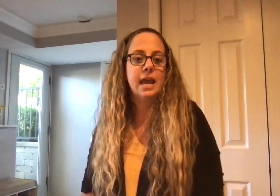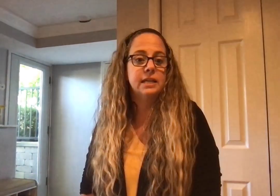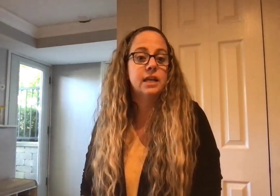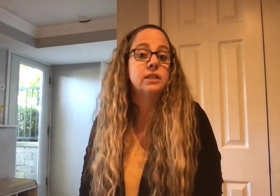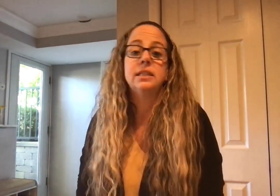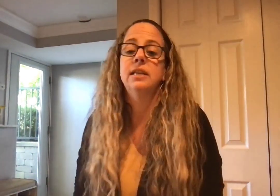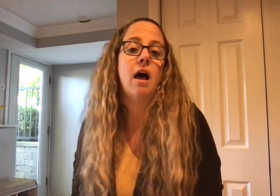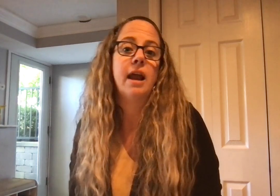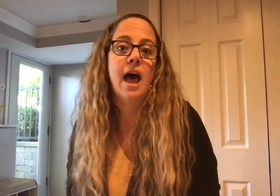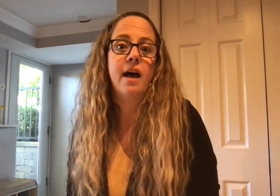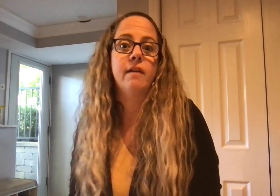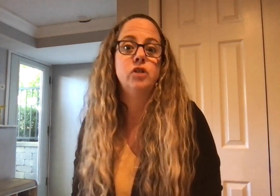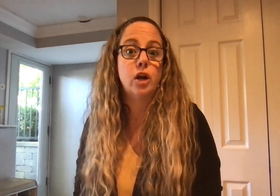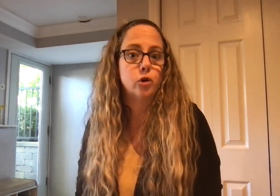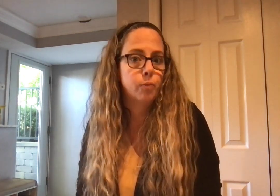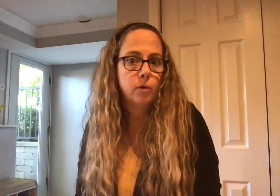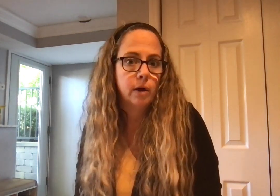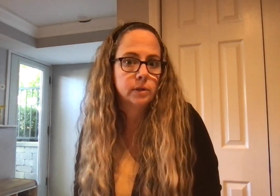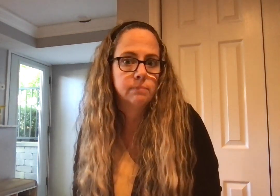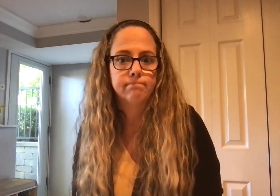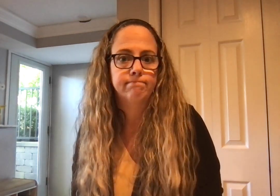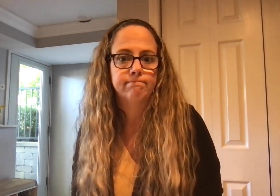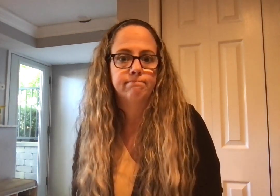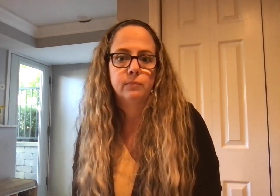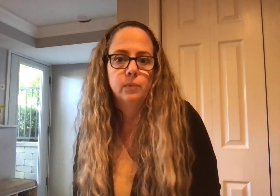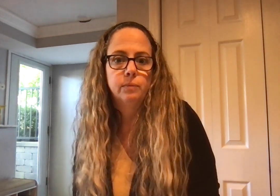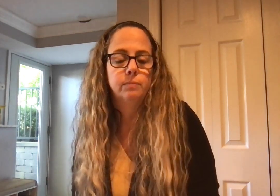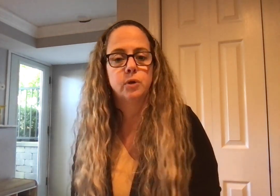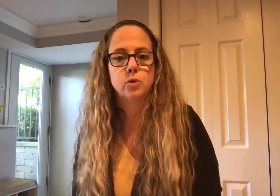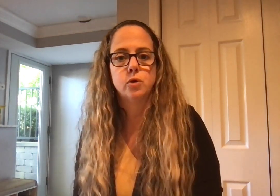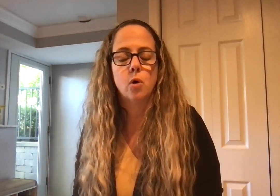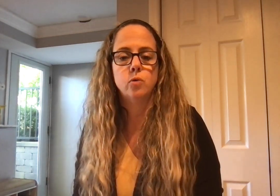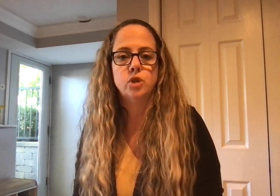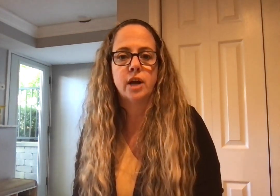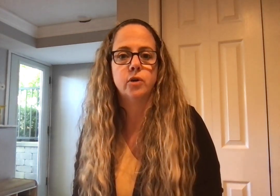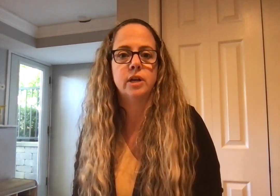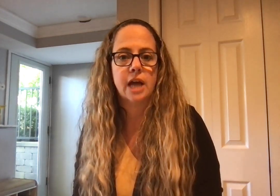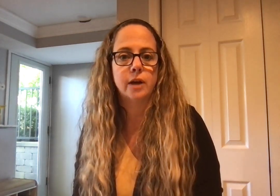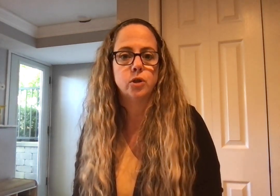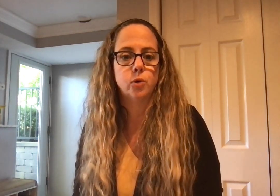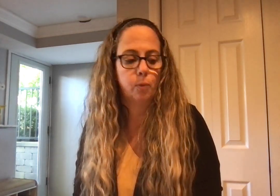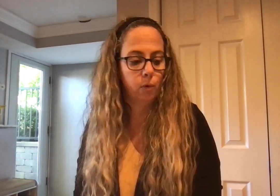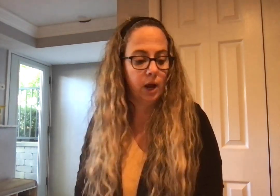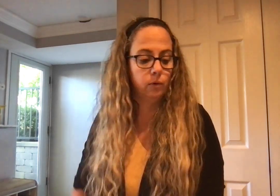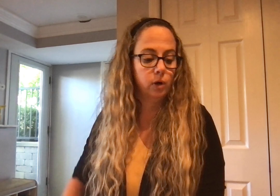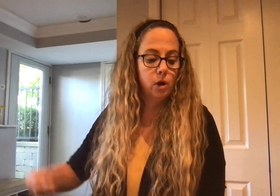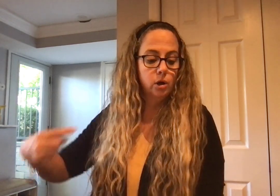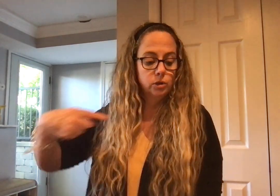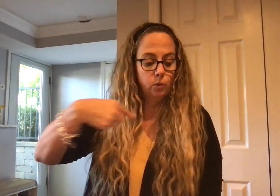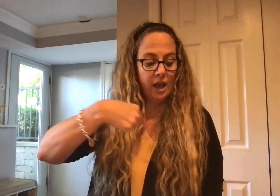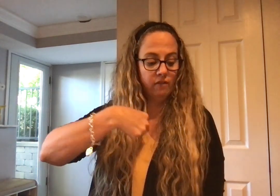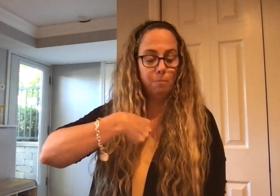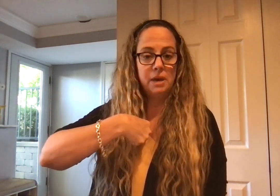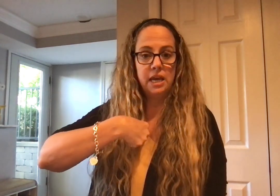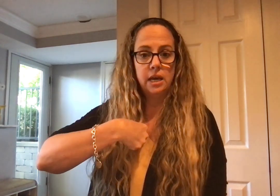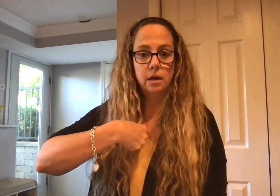ASL does not have gendered pronouns. There's no gender attached to a pronoun. So we have me,